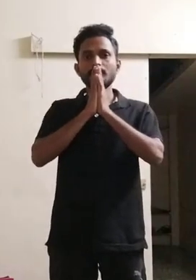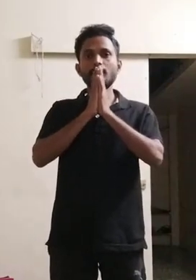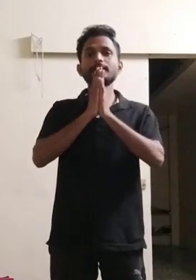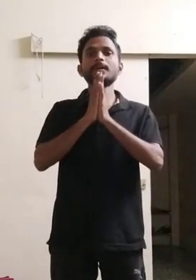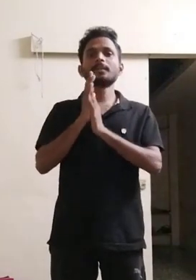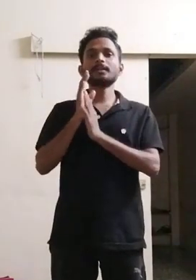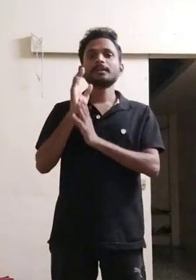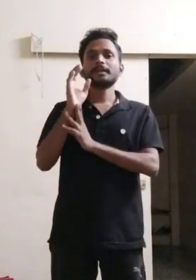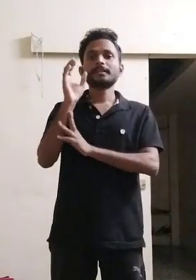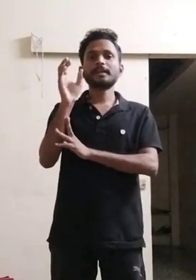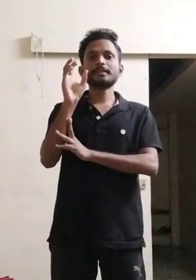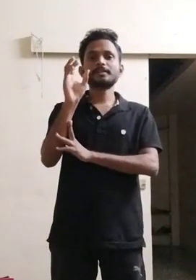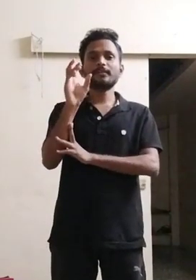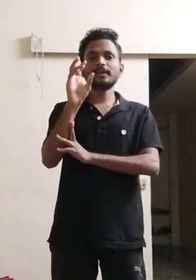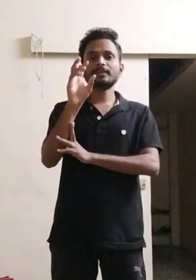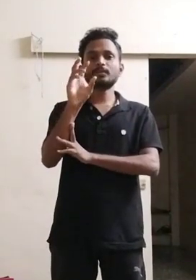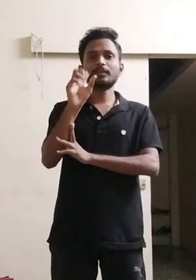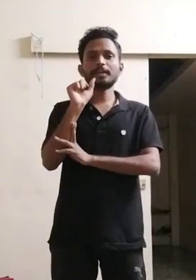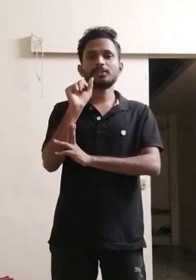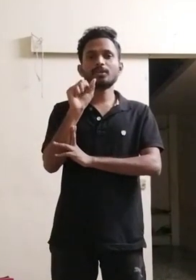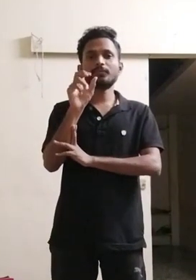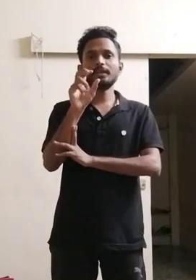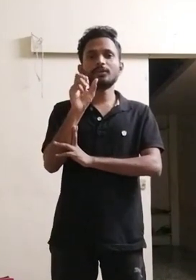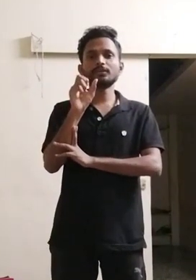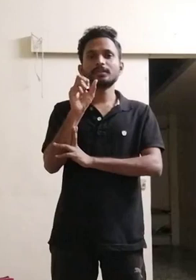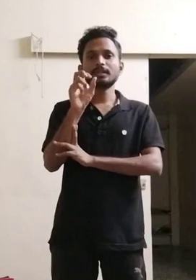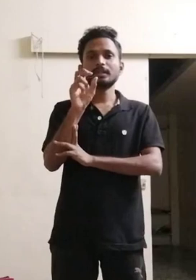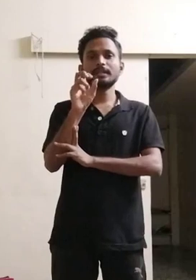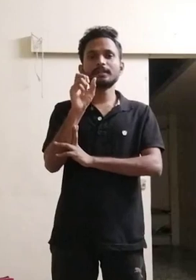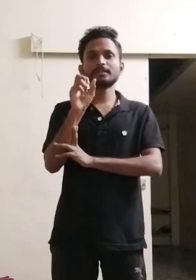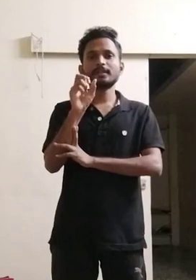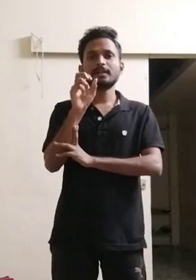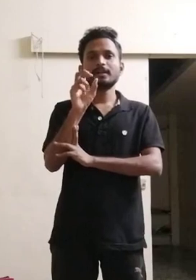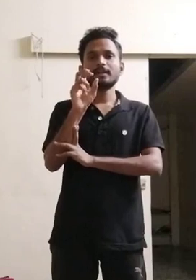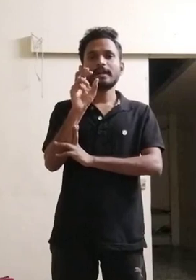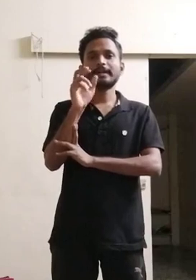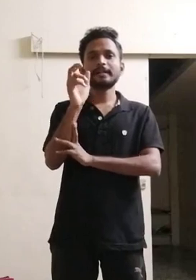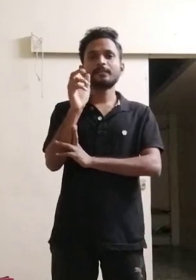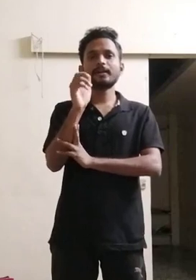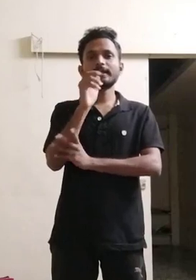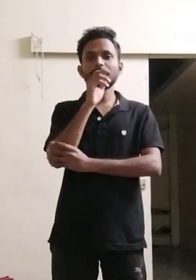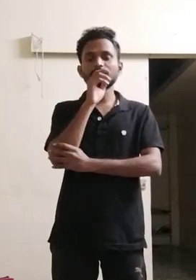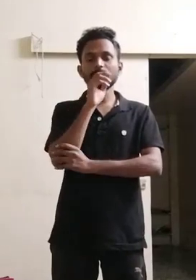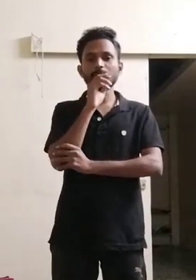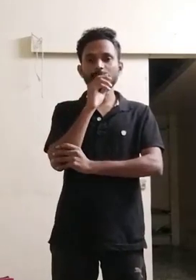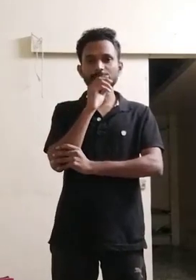For example, there is a JVM implementation of Windows, Linux and different types of